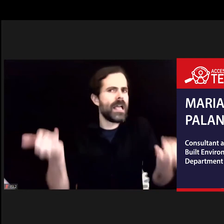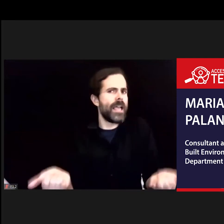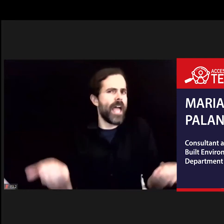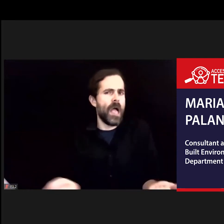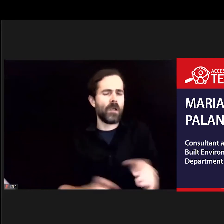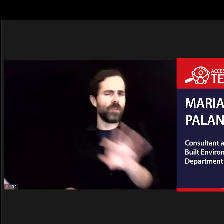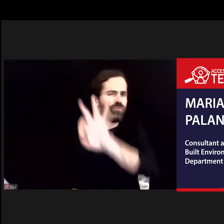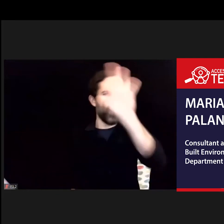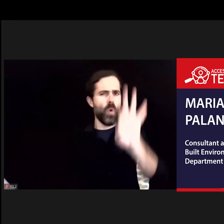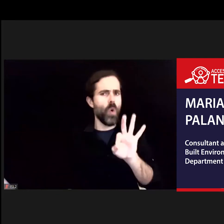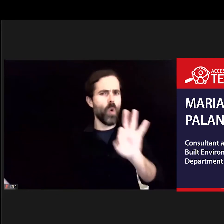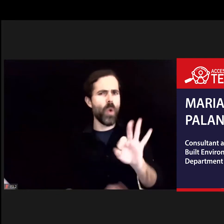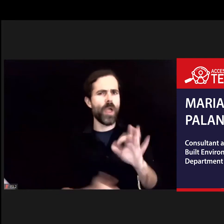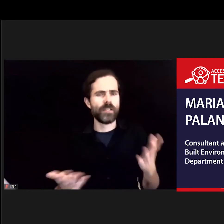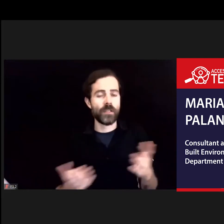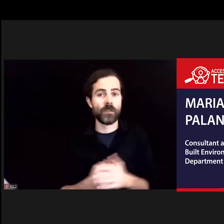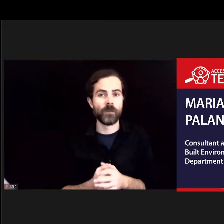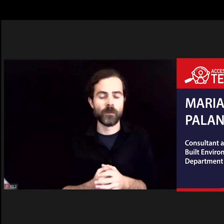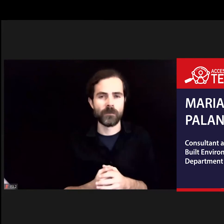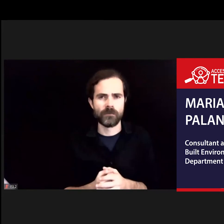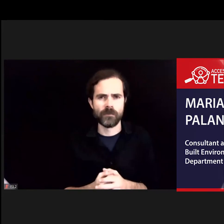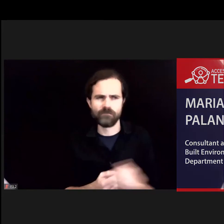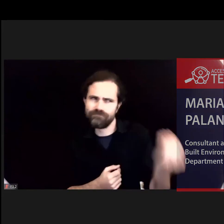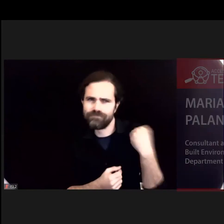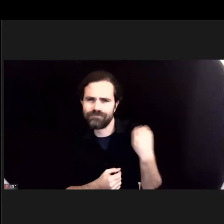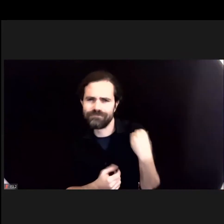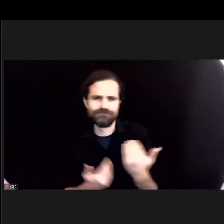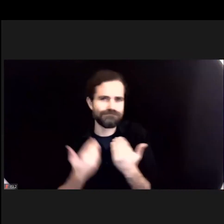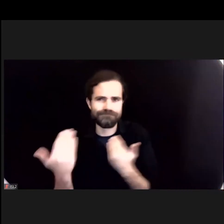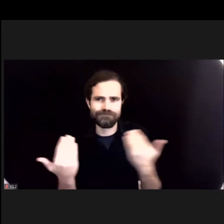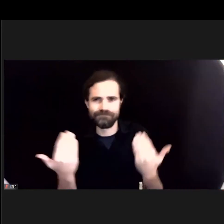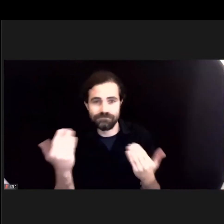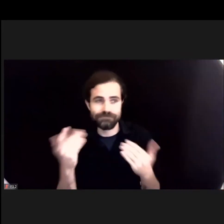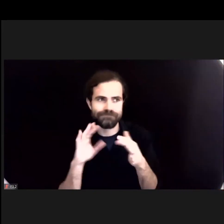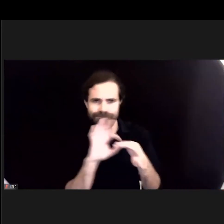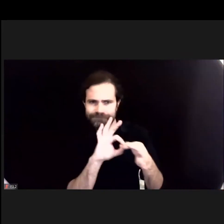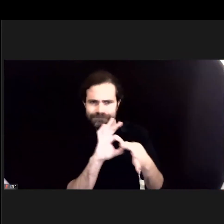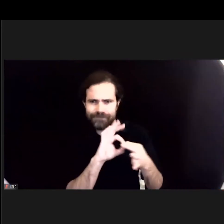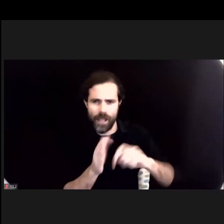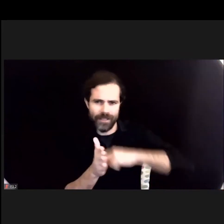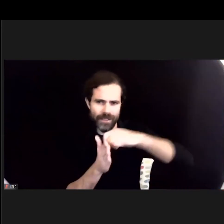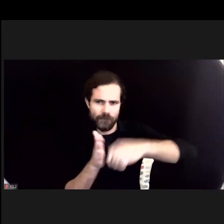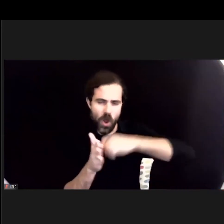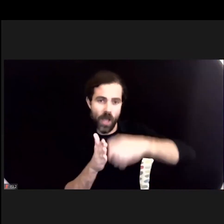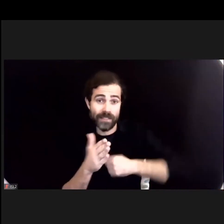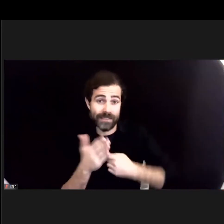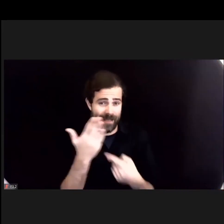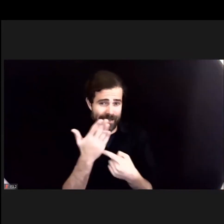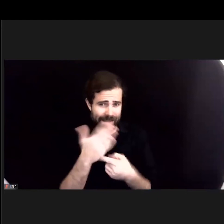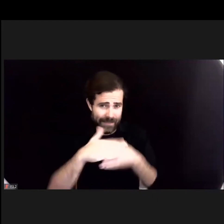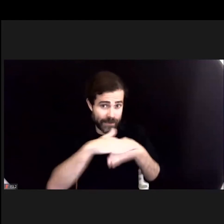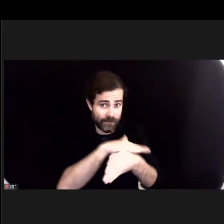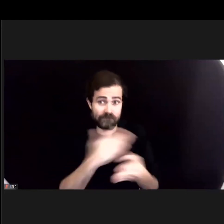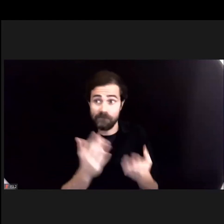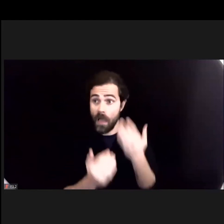been related to the accessibility project. Let's see what the speakers have to say and